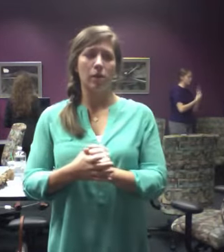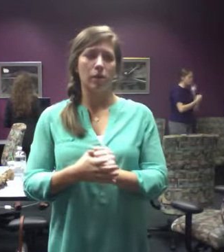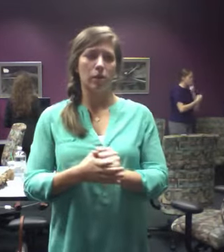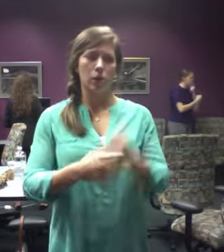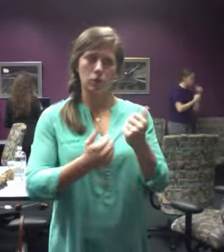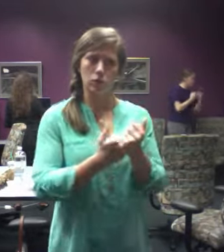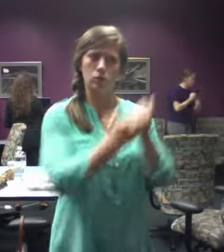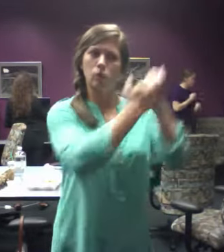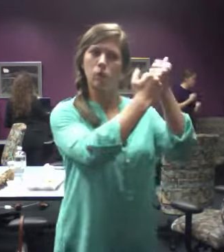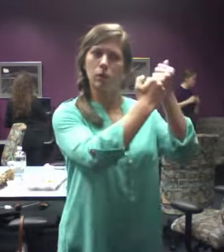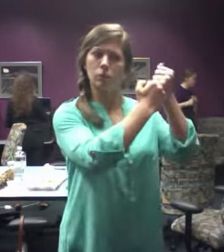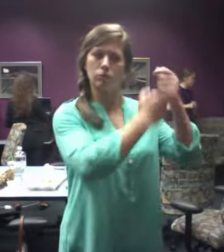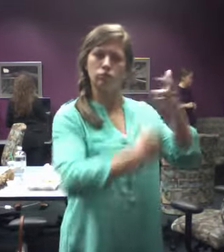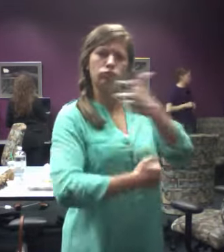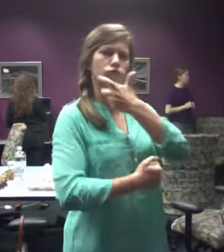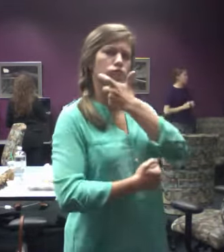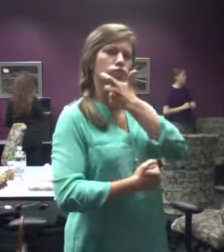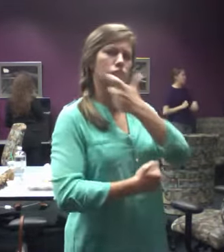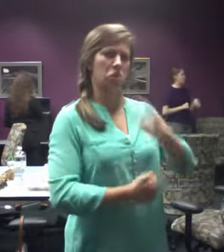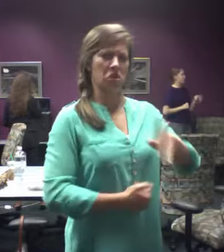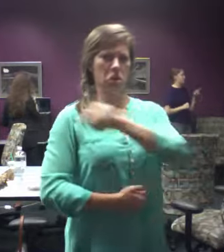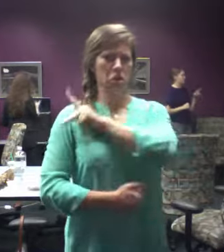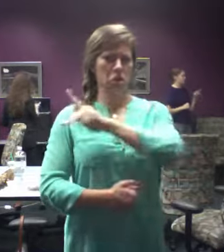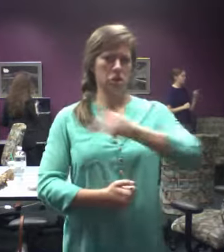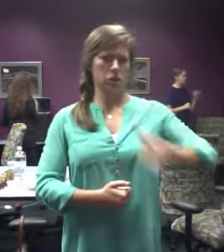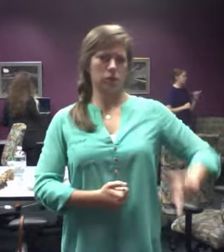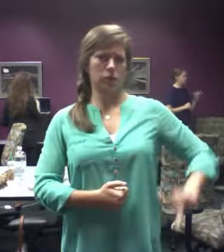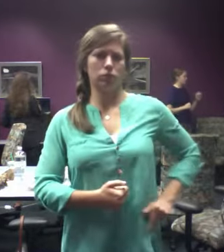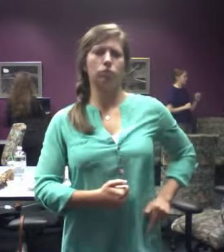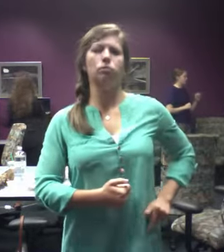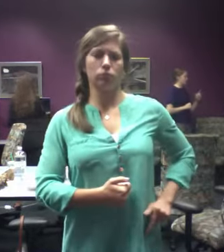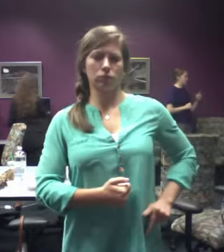Derek? Britain, right? So they supported Great Britain.